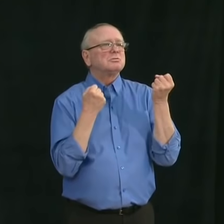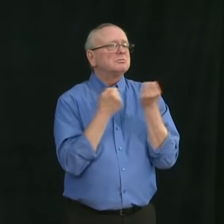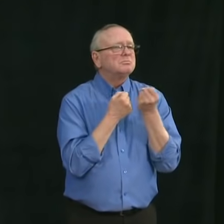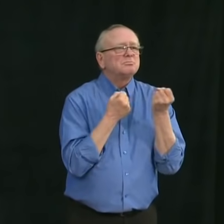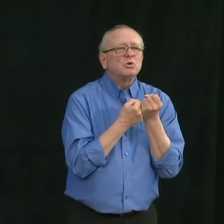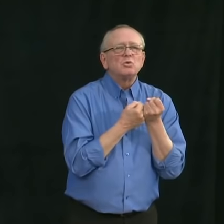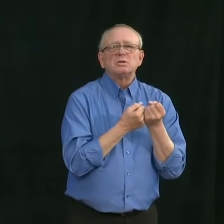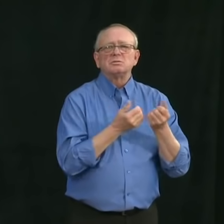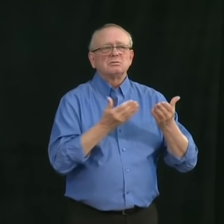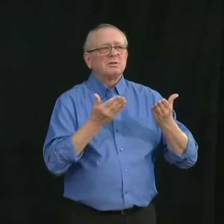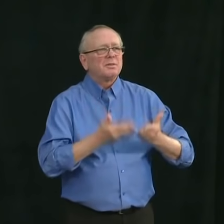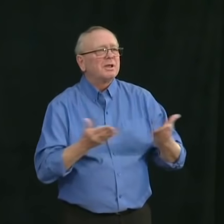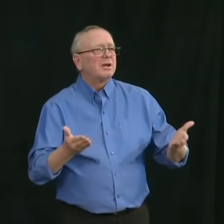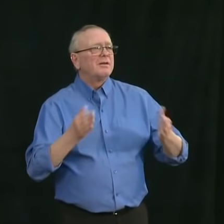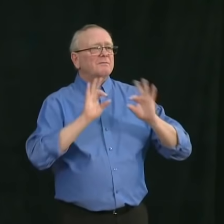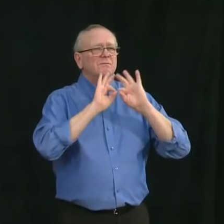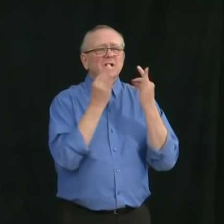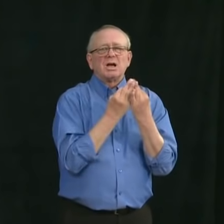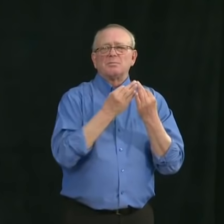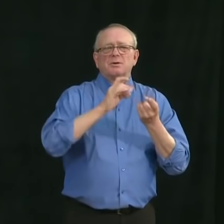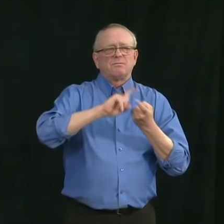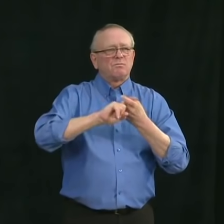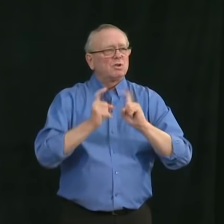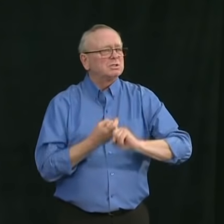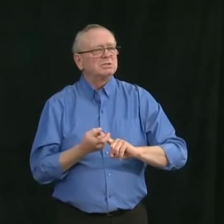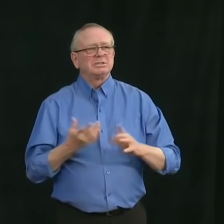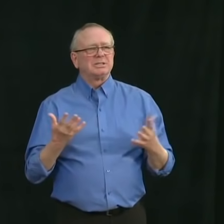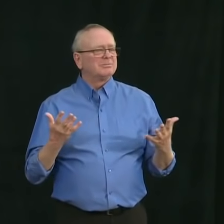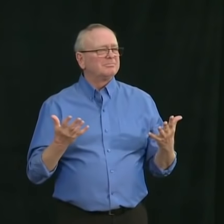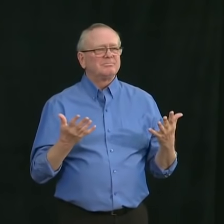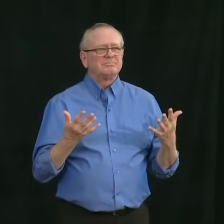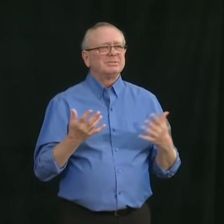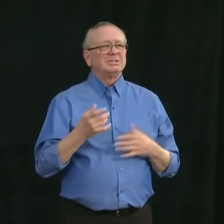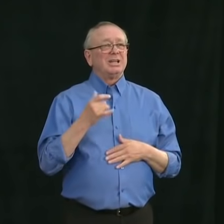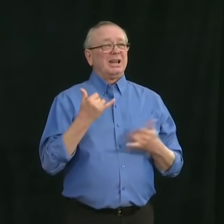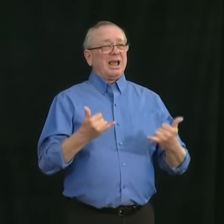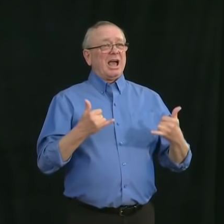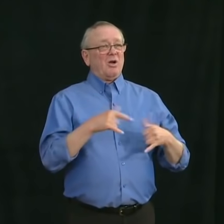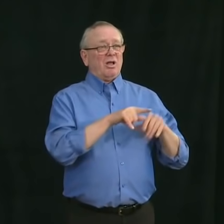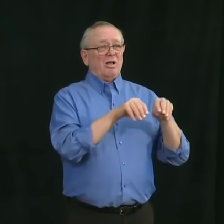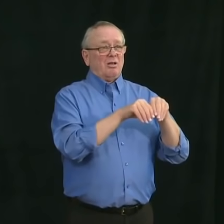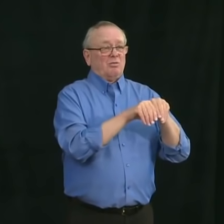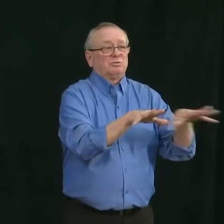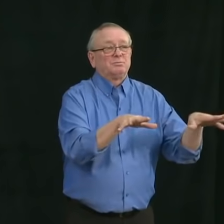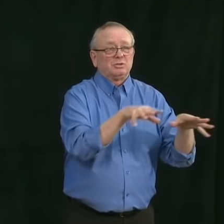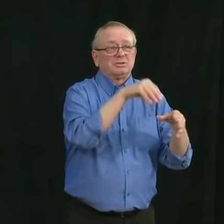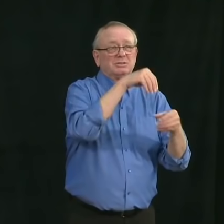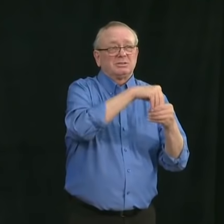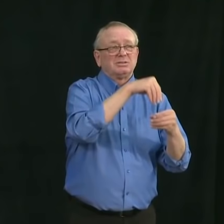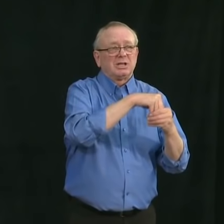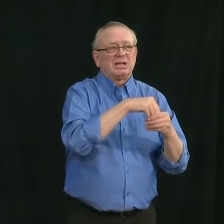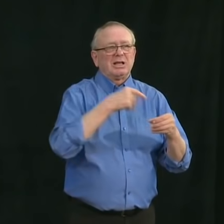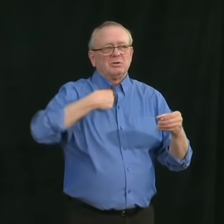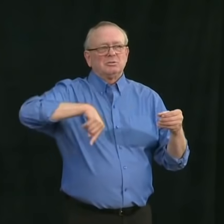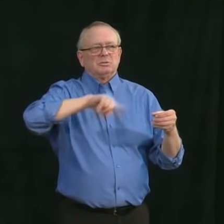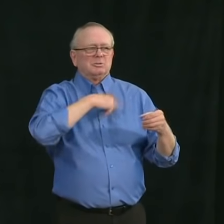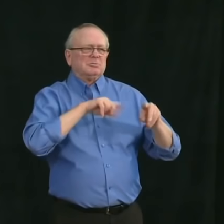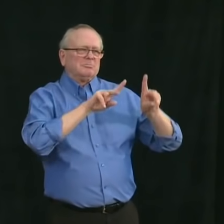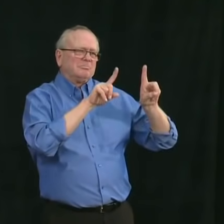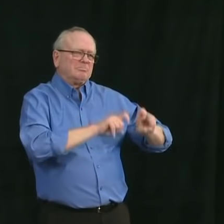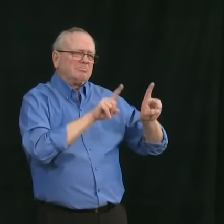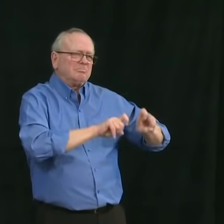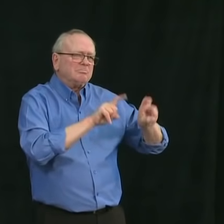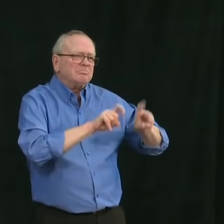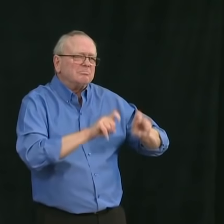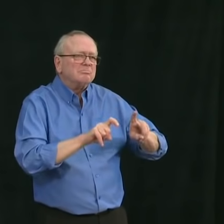granted. As a part of outbreak management, we have implemented testing of all contacts, both symptomatic and